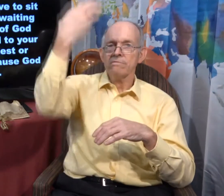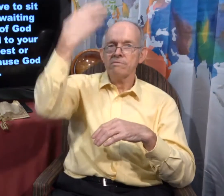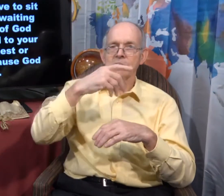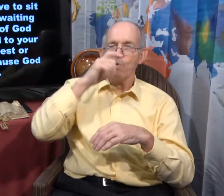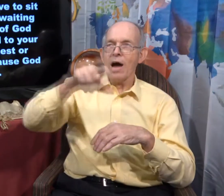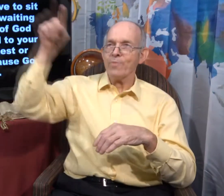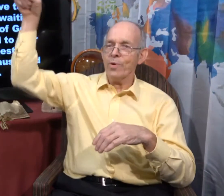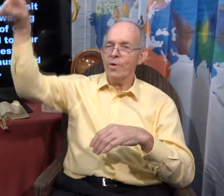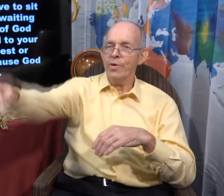You have a